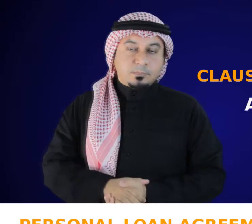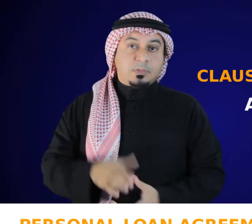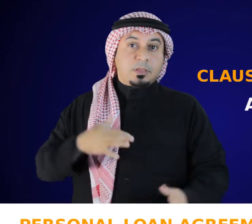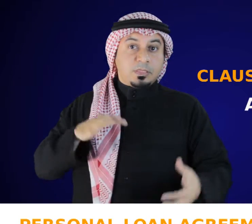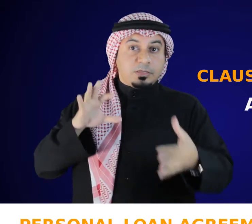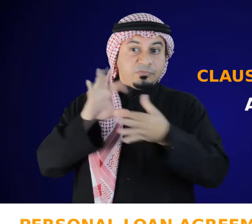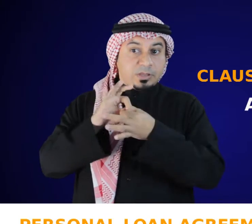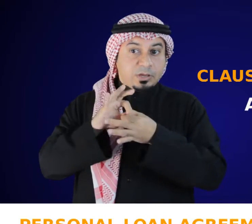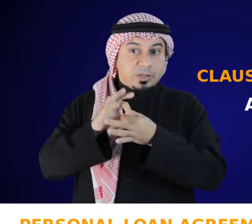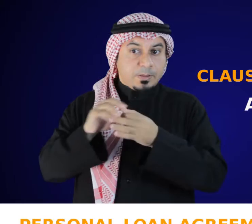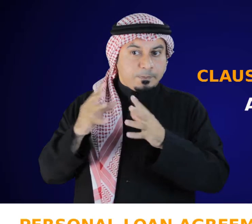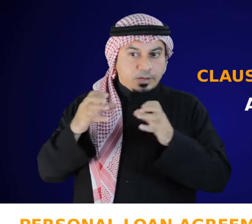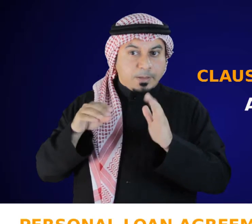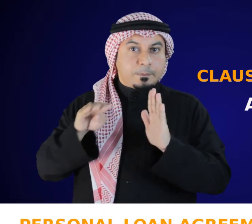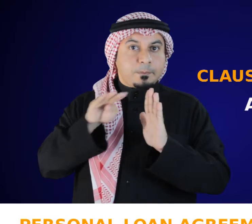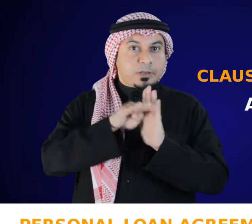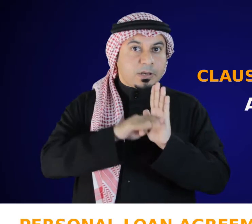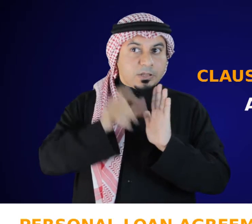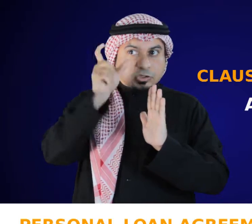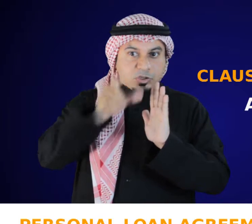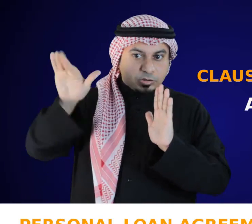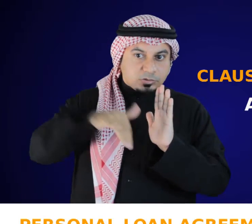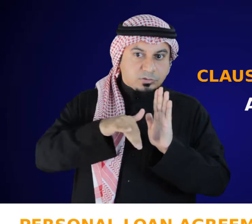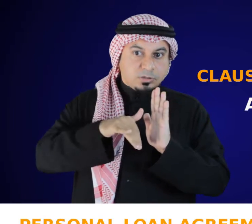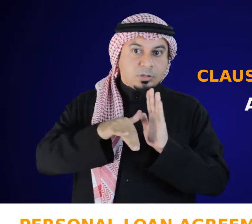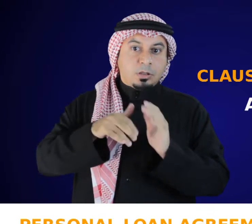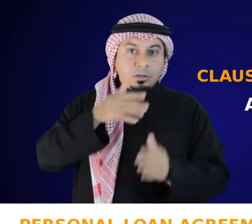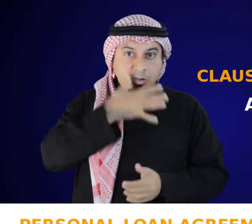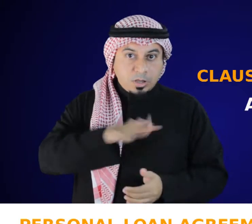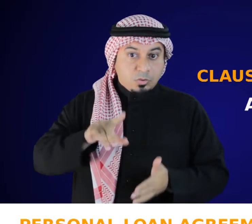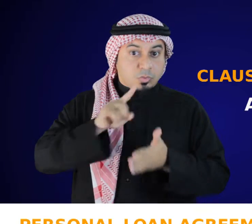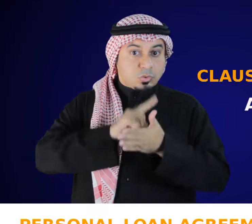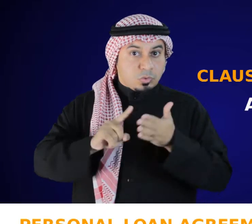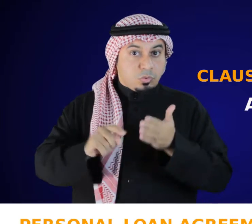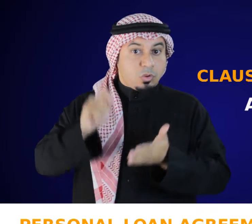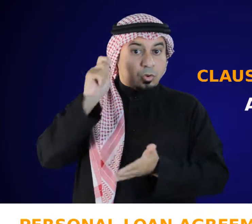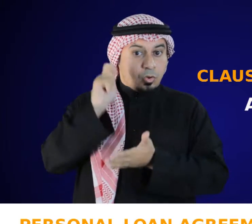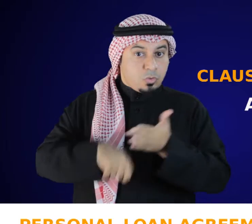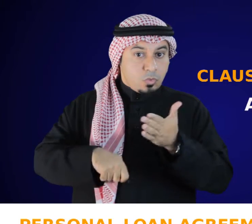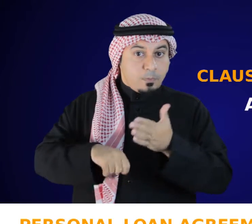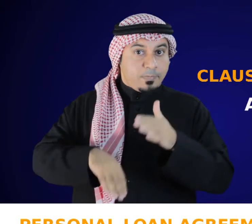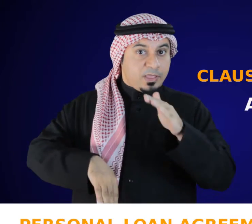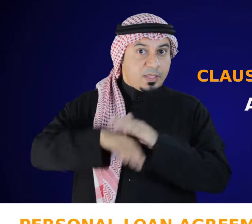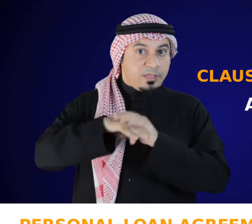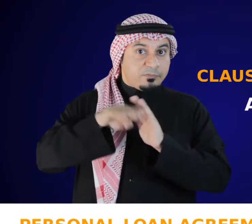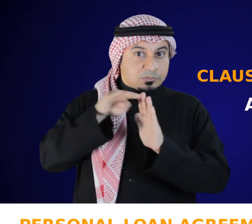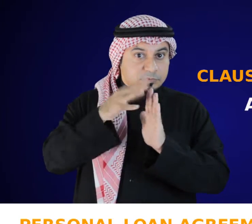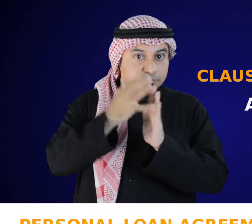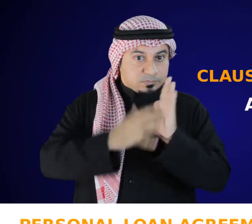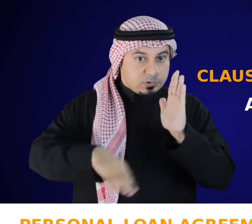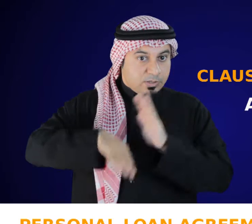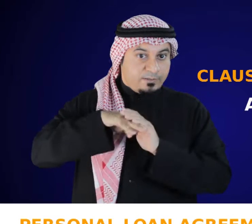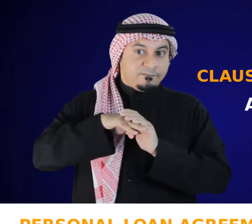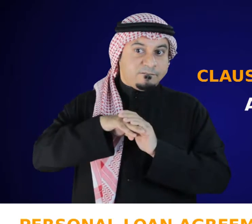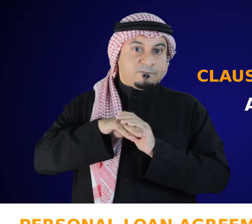Agreement, the client details, undertakings, terms and conditions and other related documents.